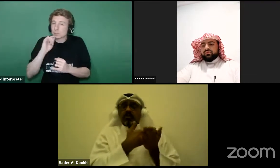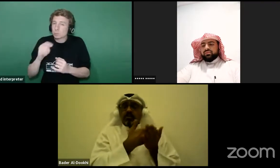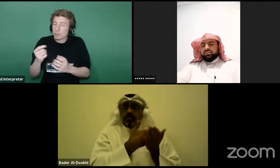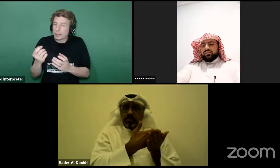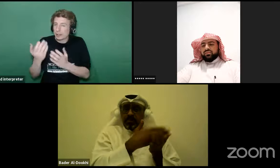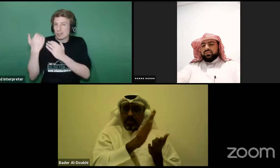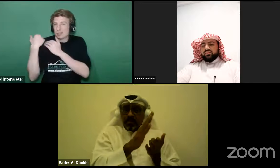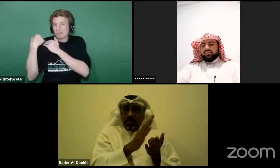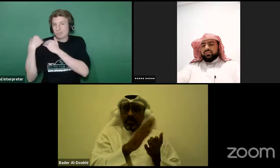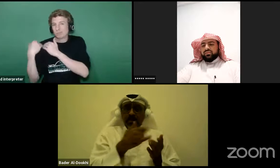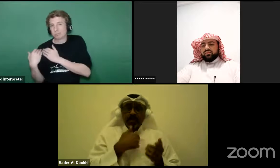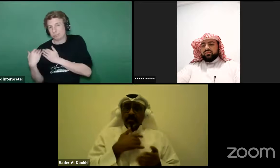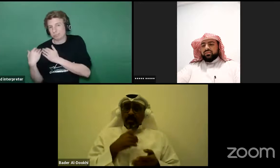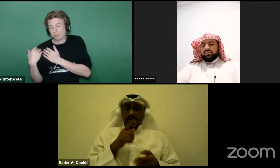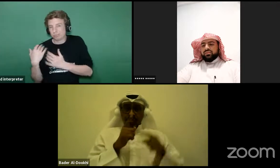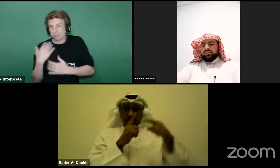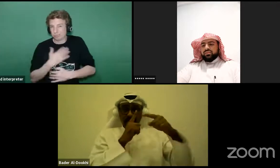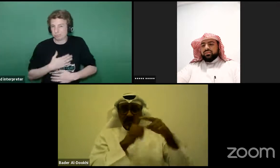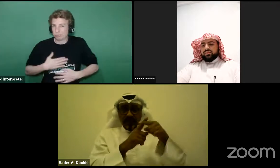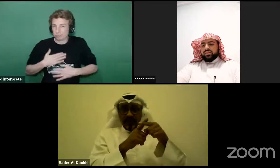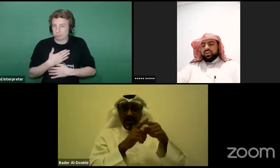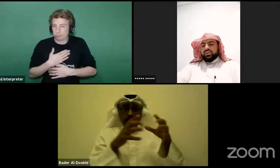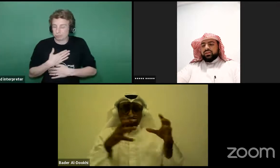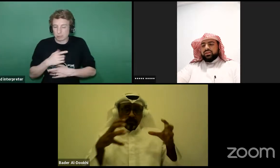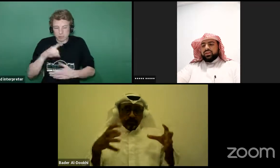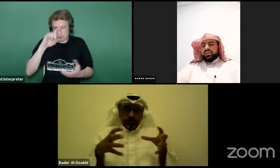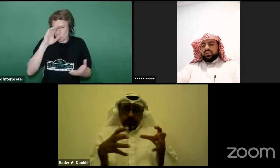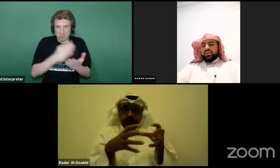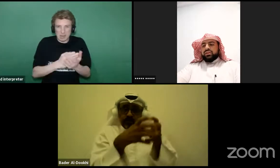who disbelieve will be gathered to hell.